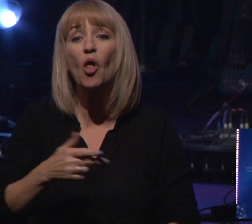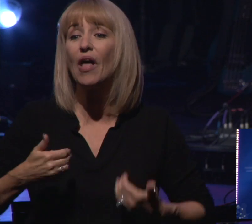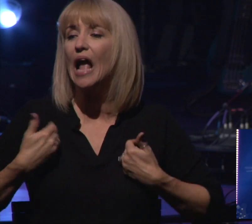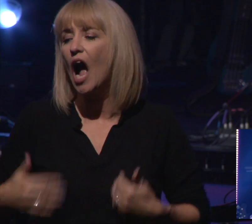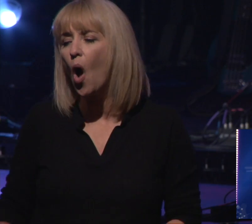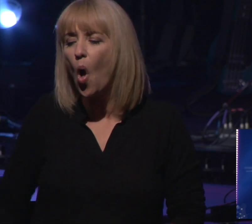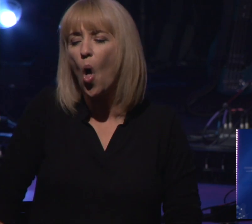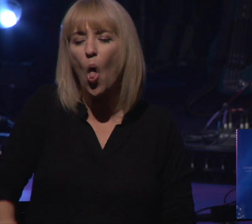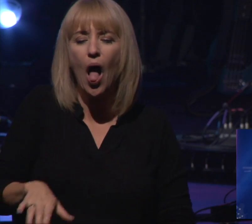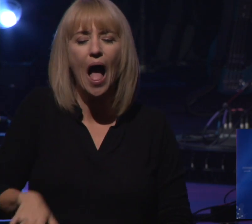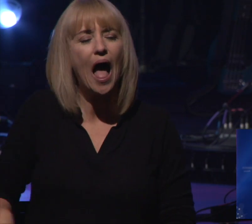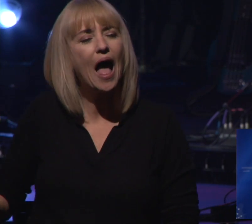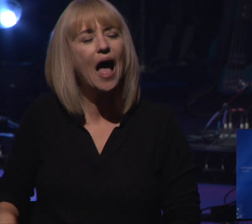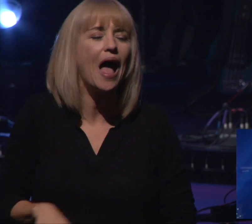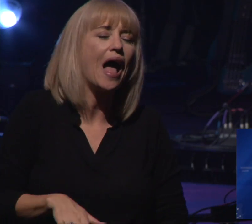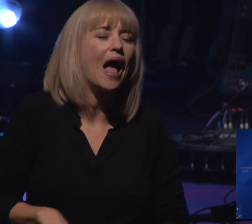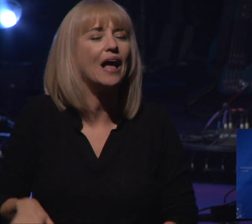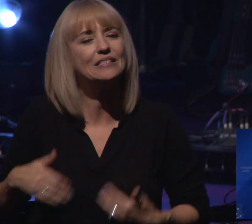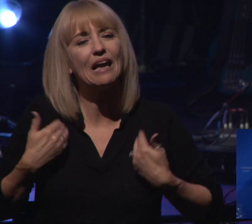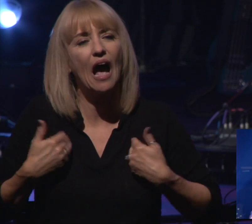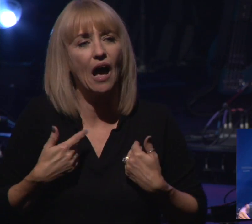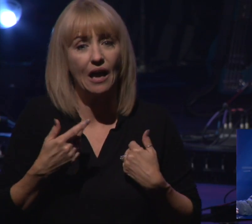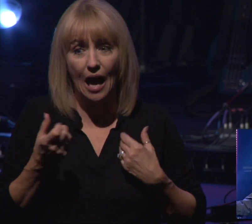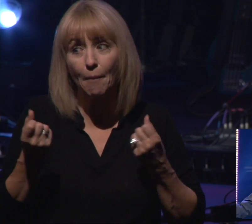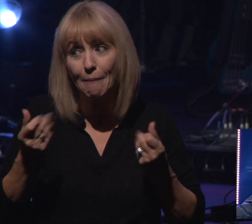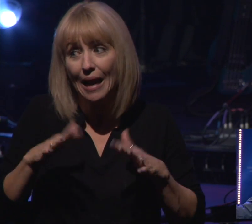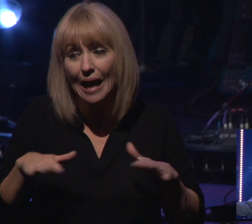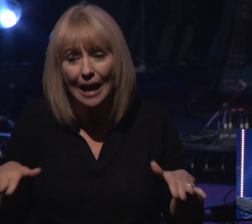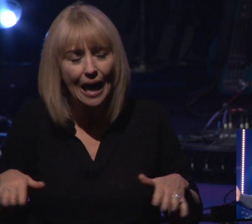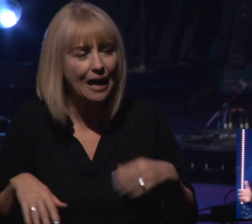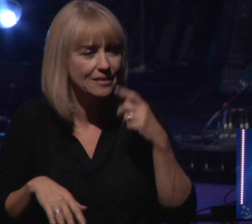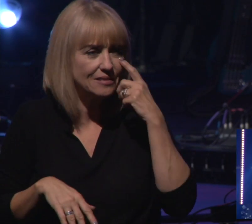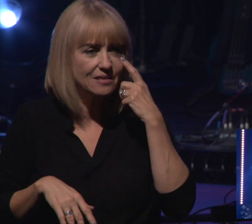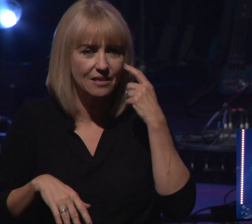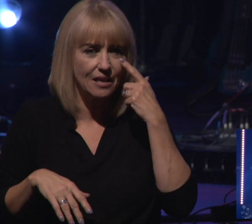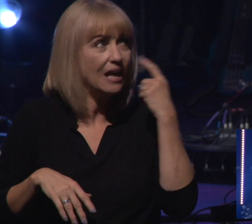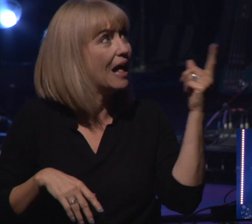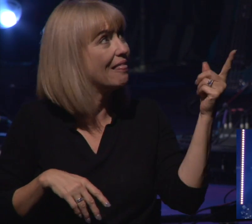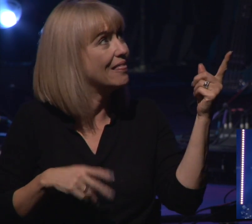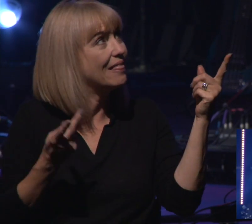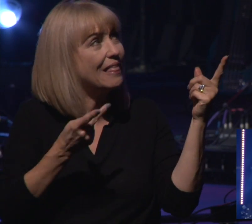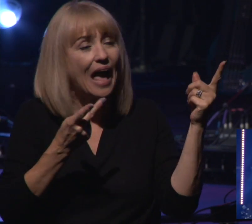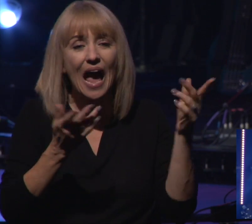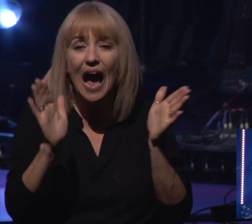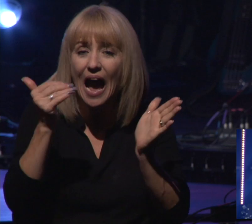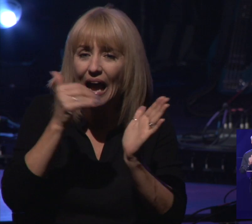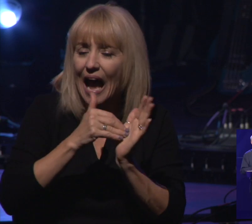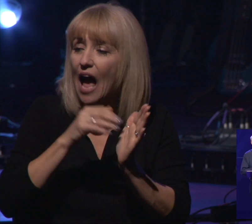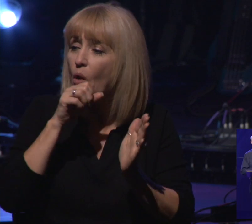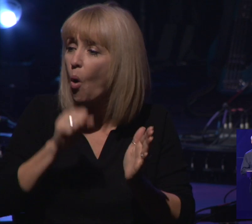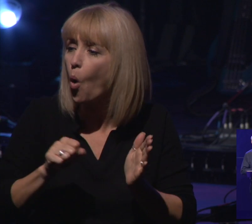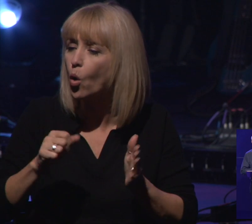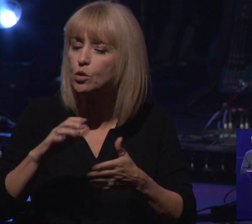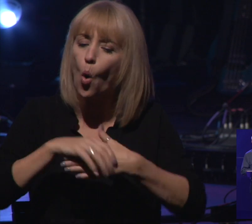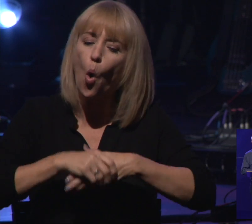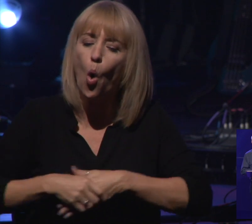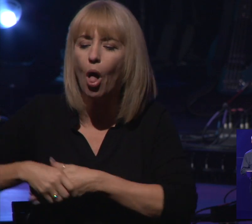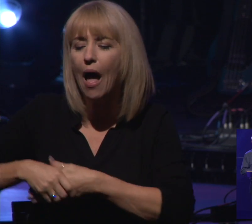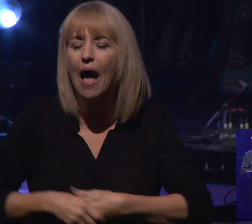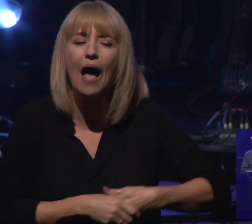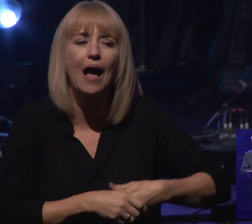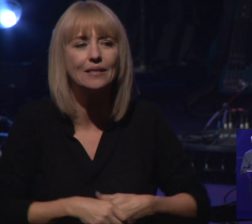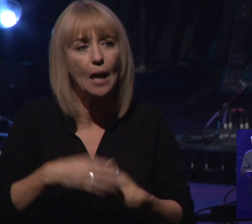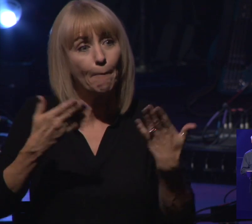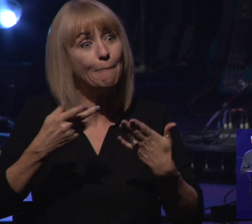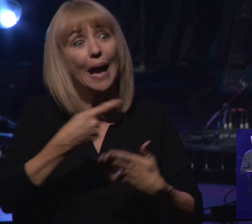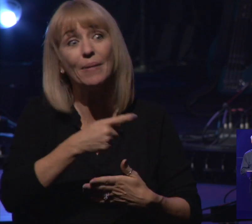know, they held hands when they were younger. Then they had all these kids. They had a whole bunch of kids around between them all. And they were, the last several years, they've been holding hands all the